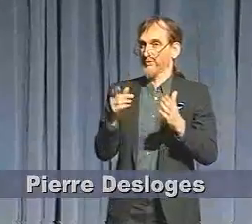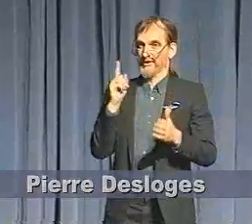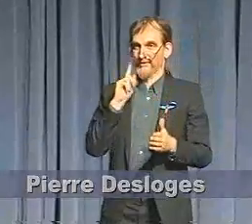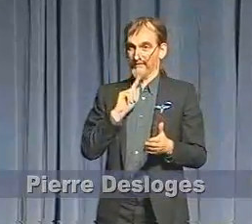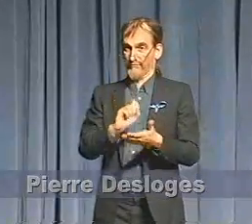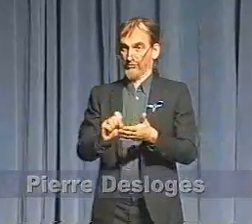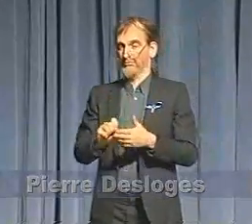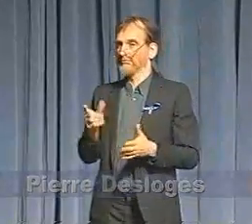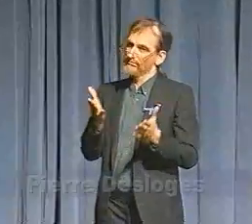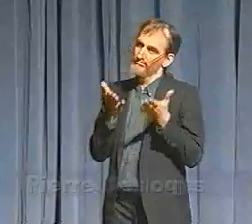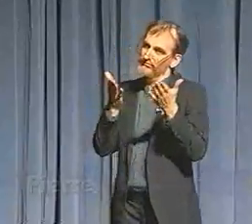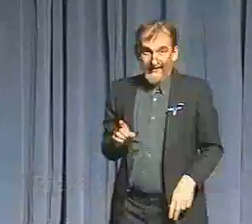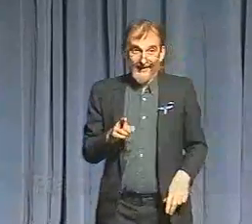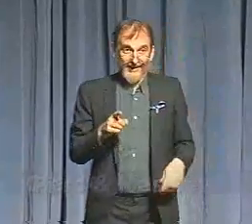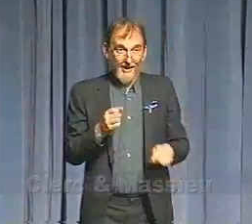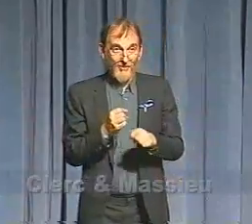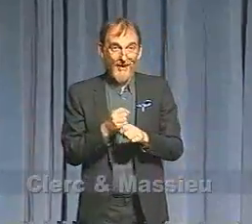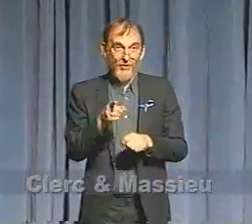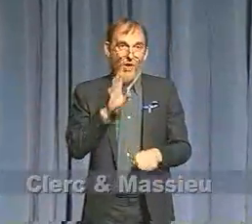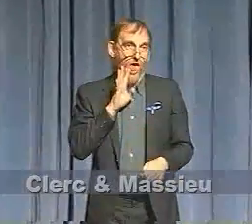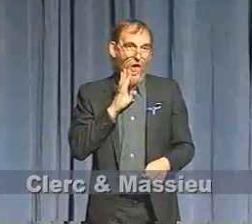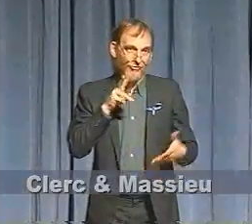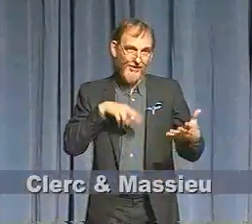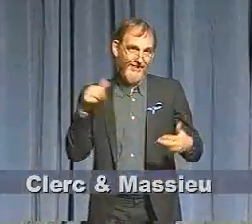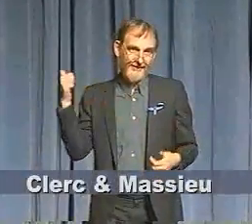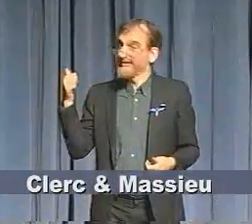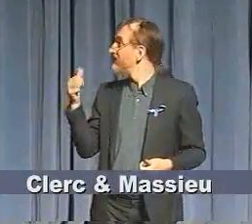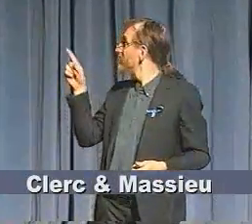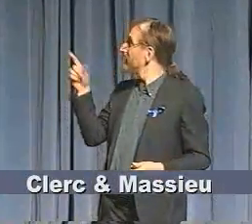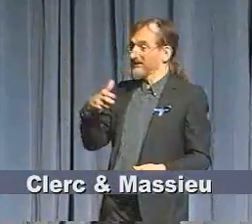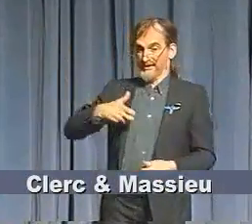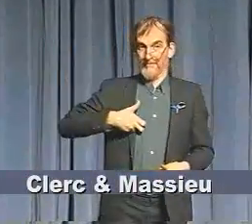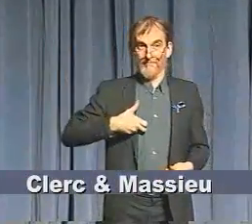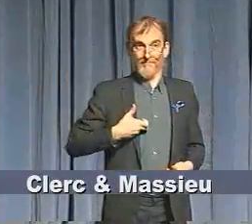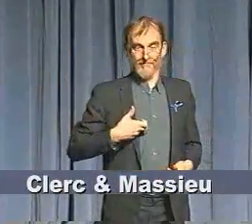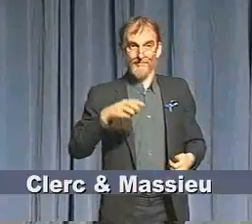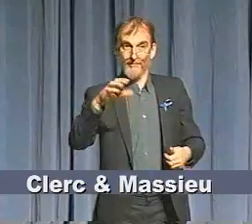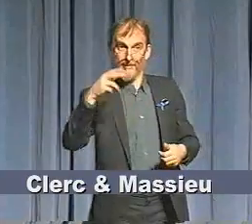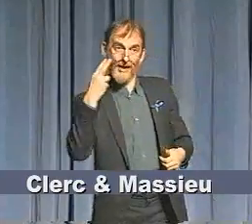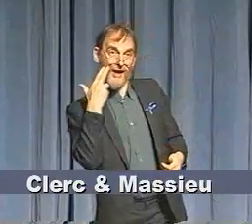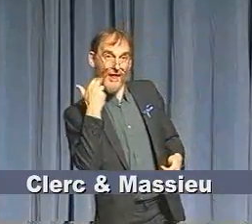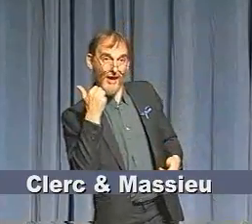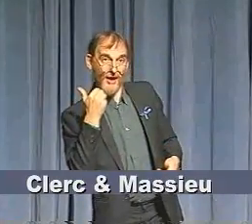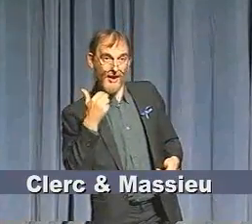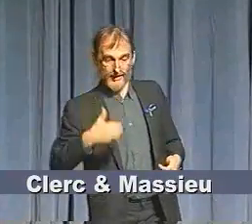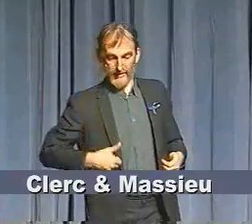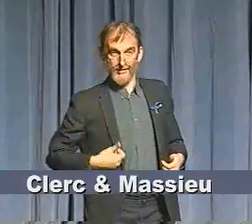of a book by Pierre and then reprinted. Oh, I'm going to make you really wish you could read